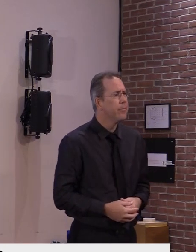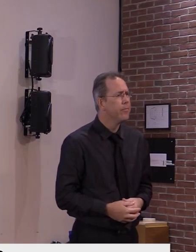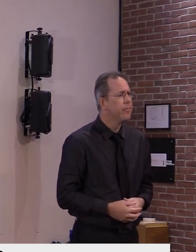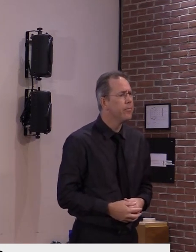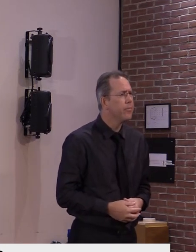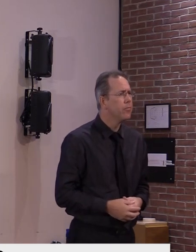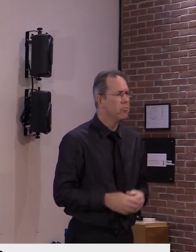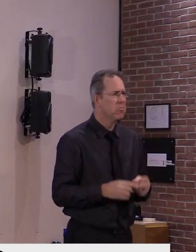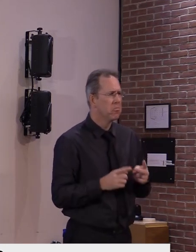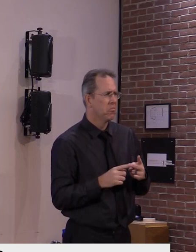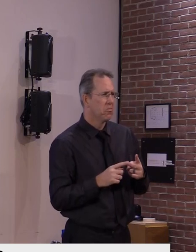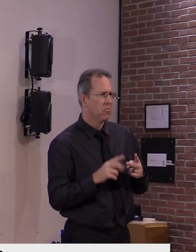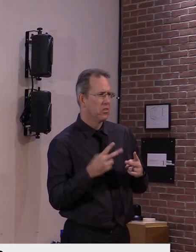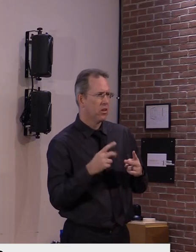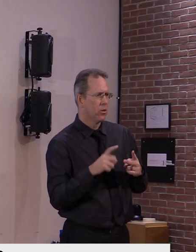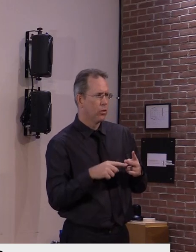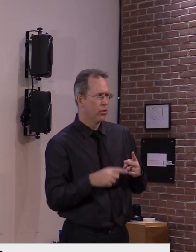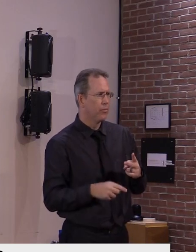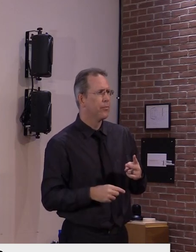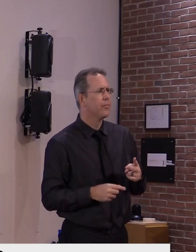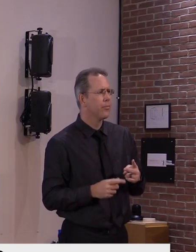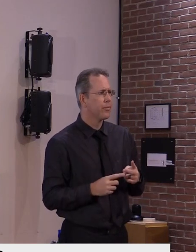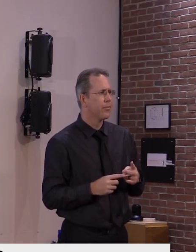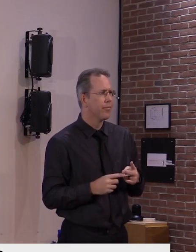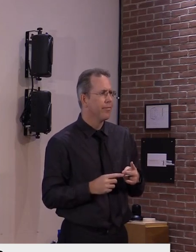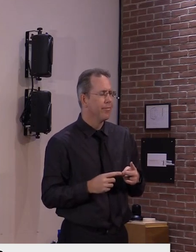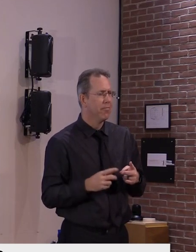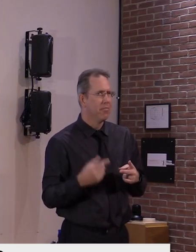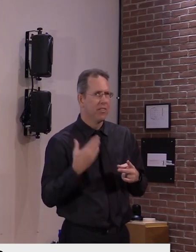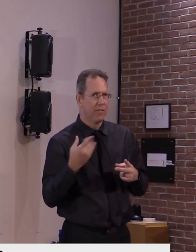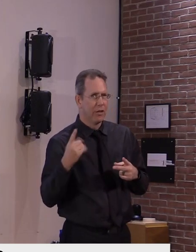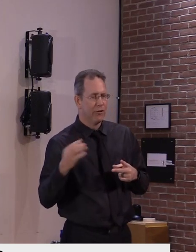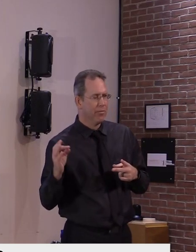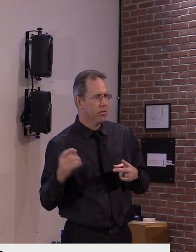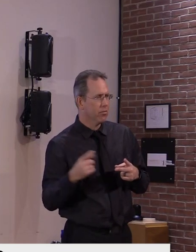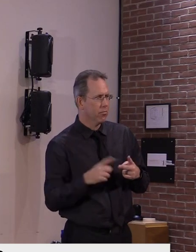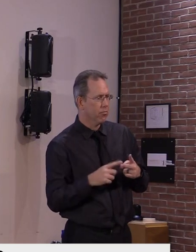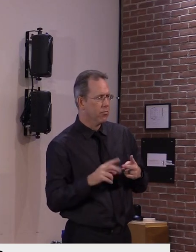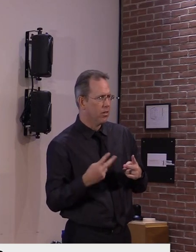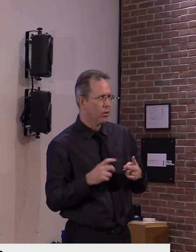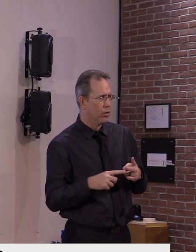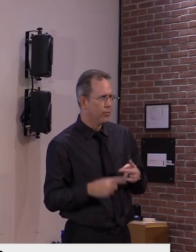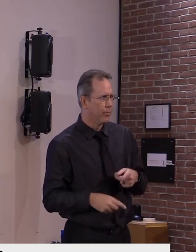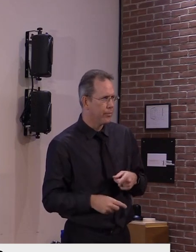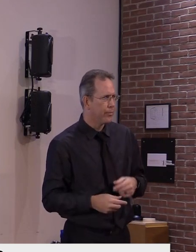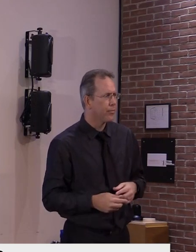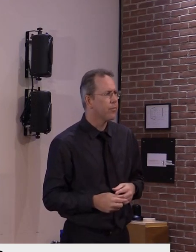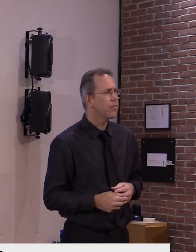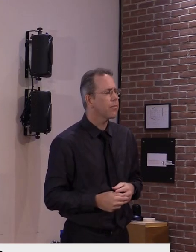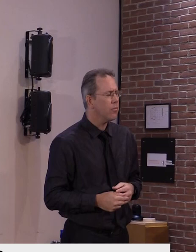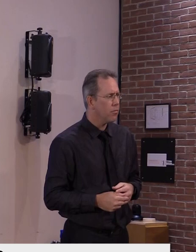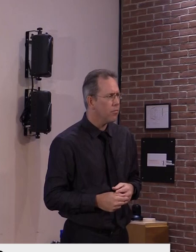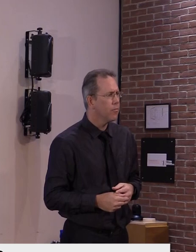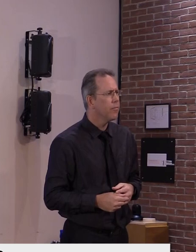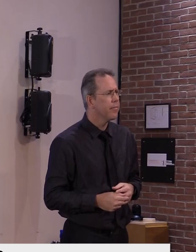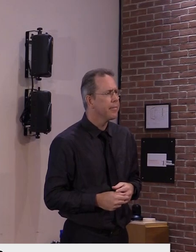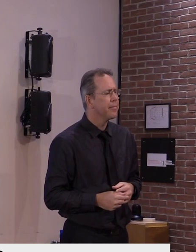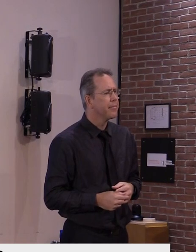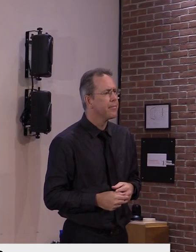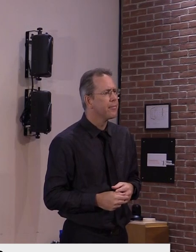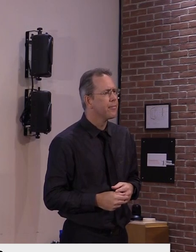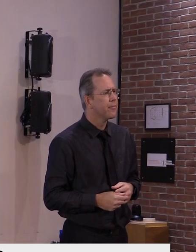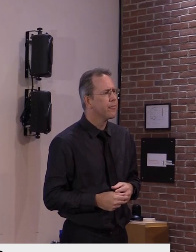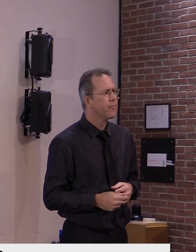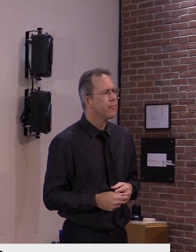Thank you, Governor, and I hope we give the same answer. But the answer to your question, Sean, is that, you know, the program was designed